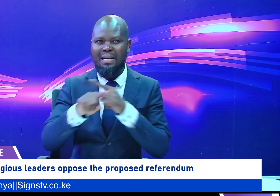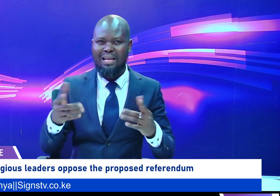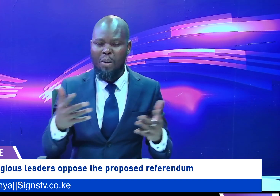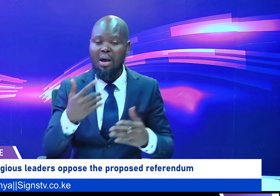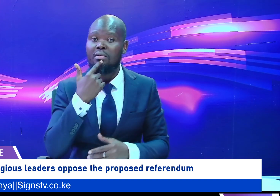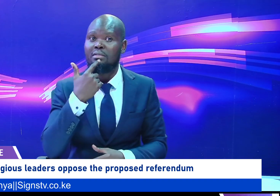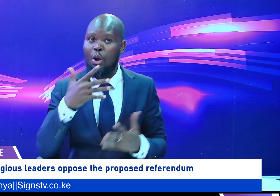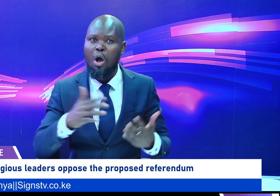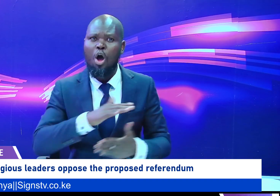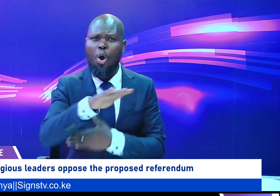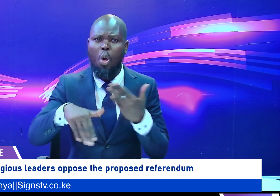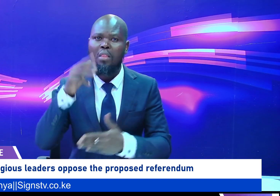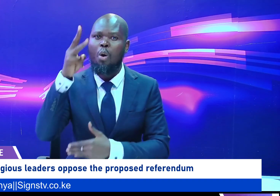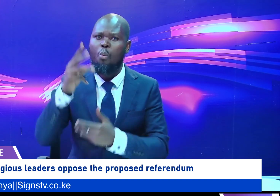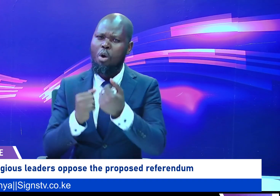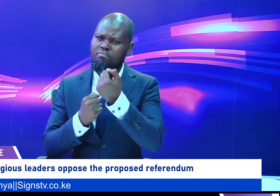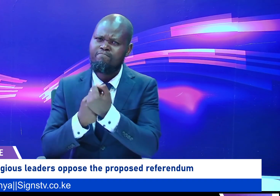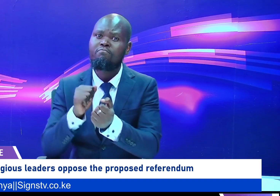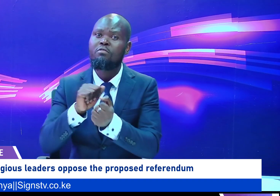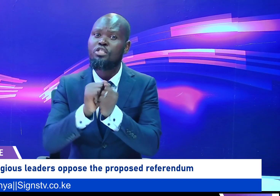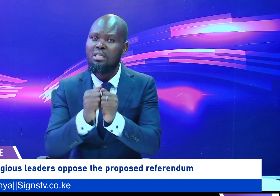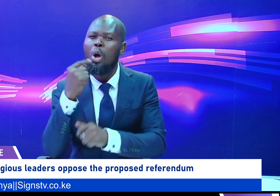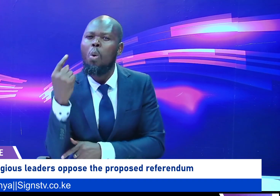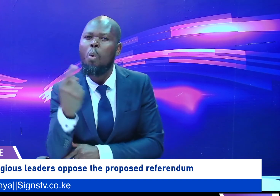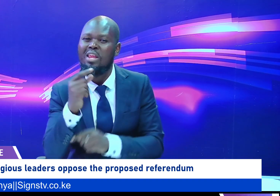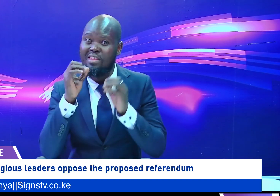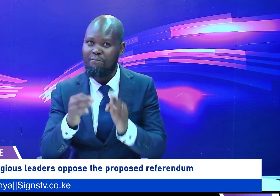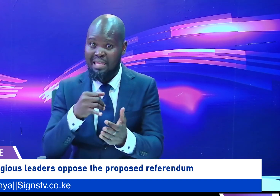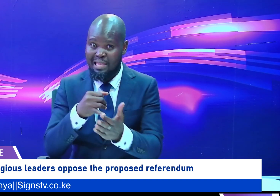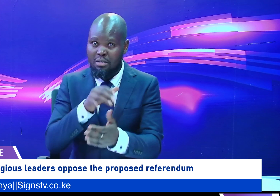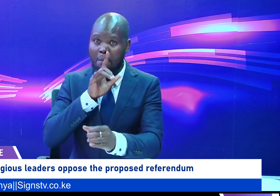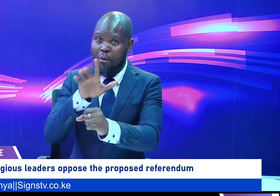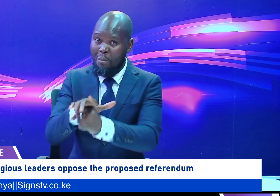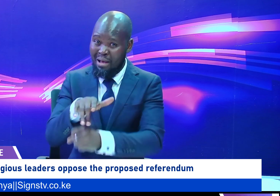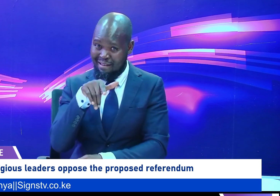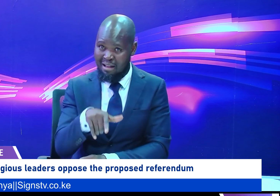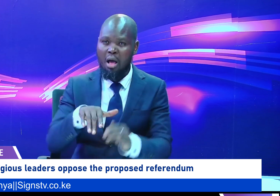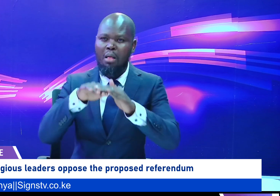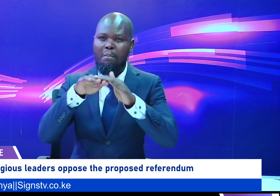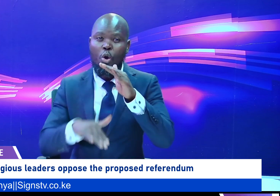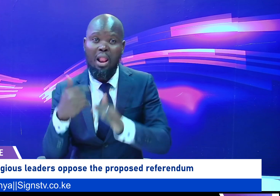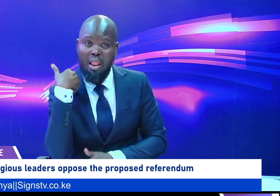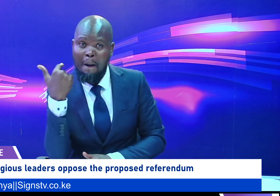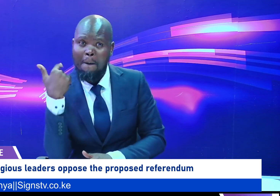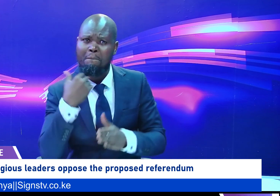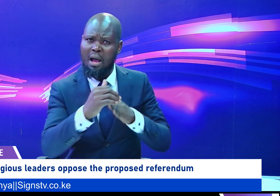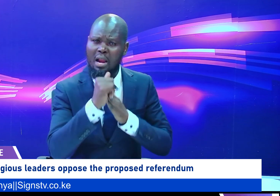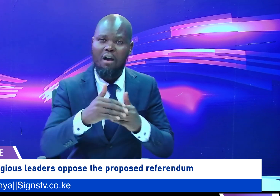the talks, saying they will support the changes only if promises to reduce number of leadership